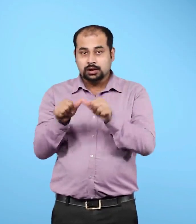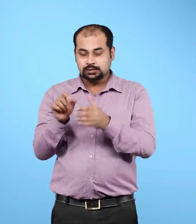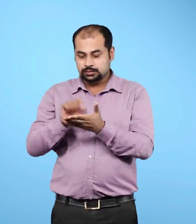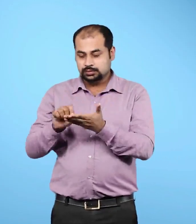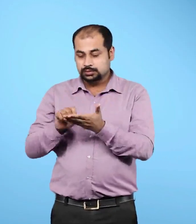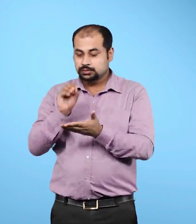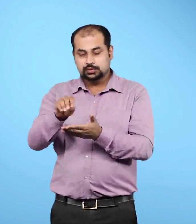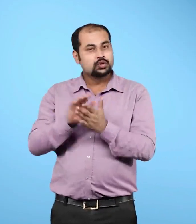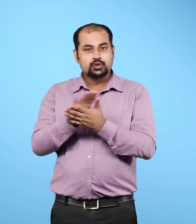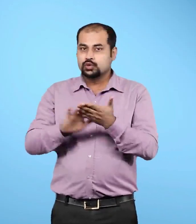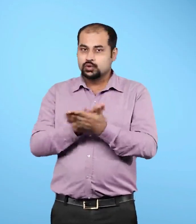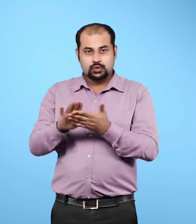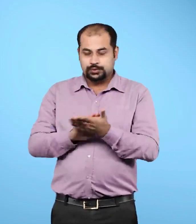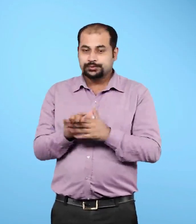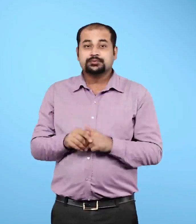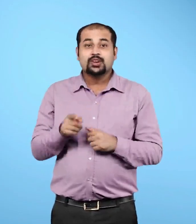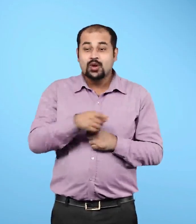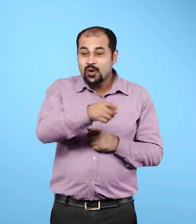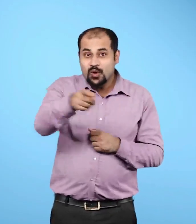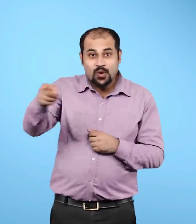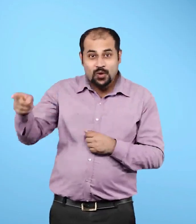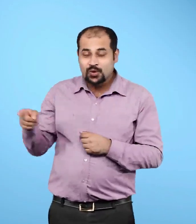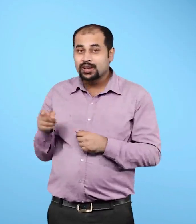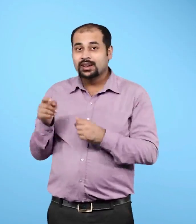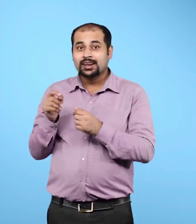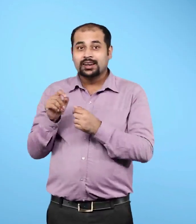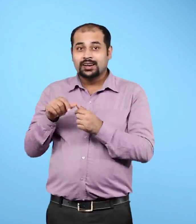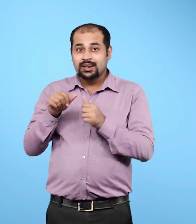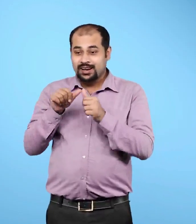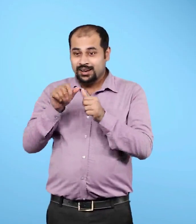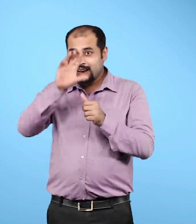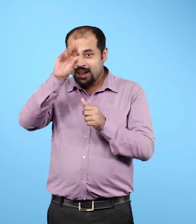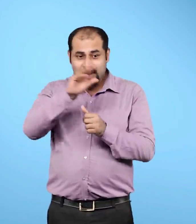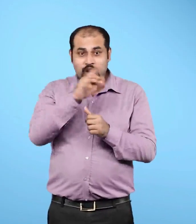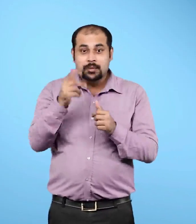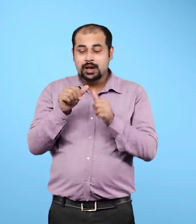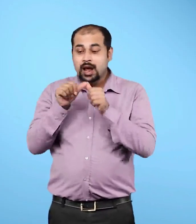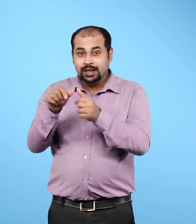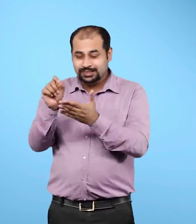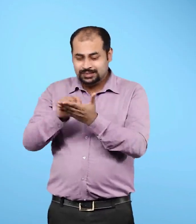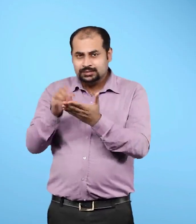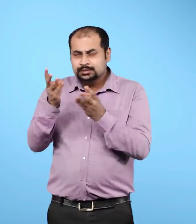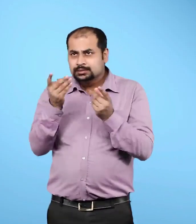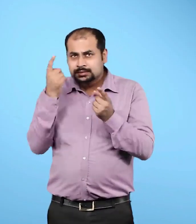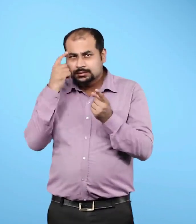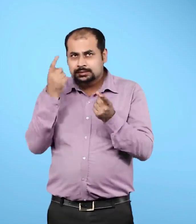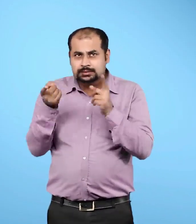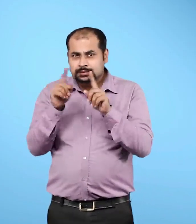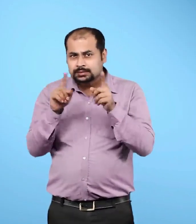both columns with empty spaces for writing answers. Sony, holding a purse, is standing at